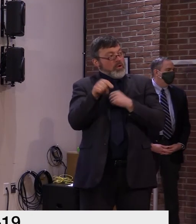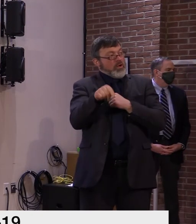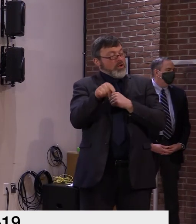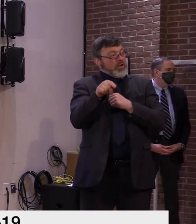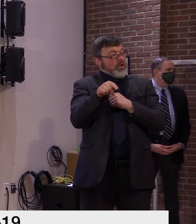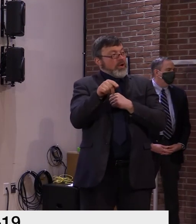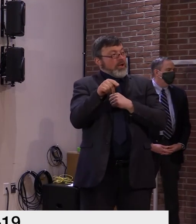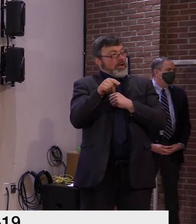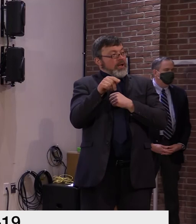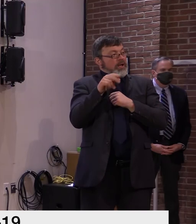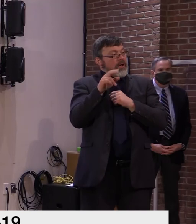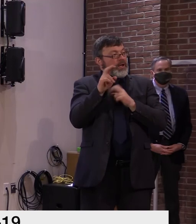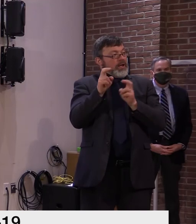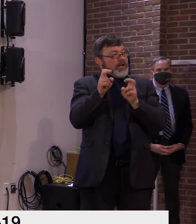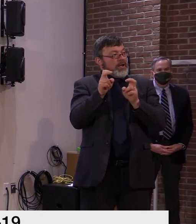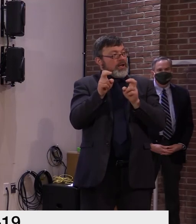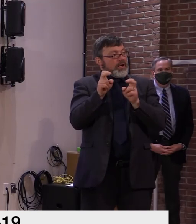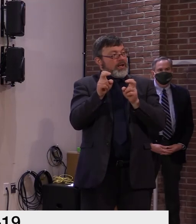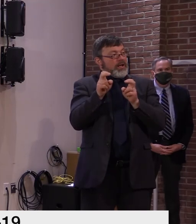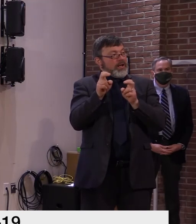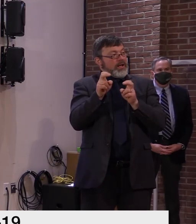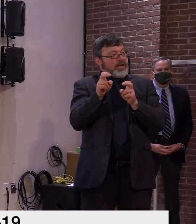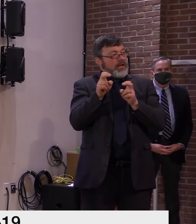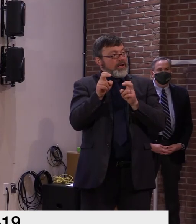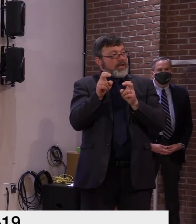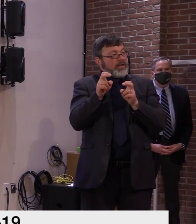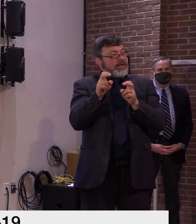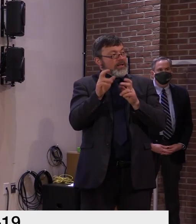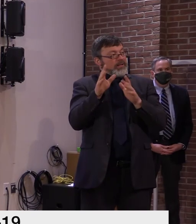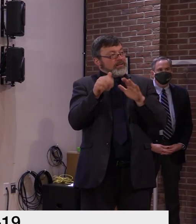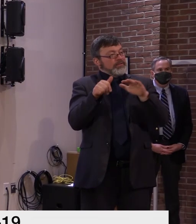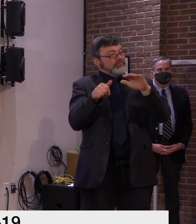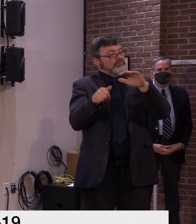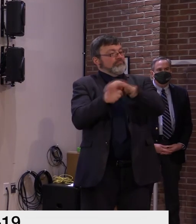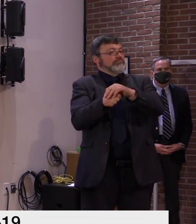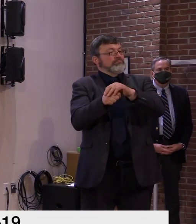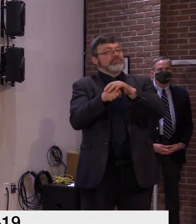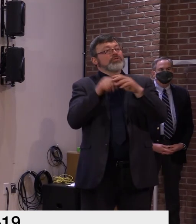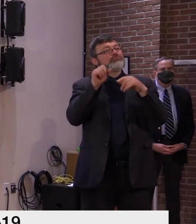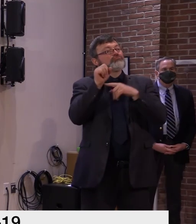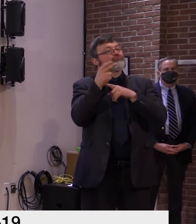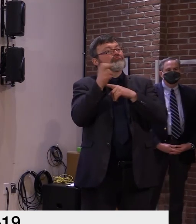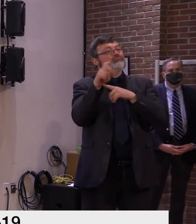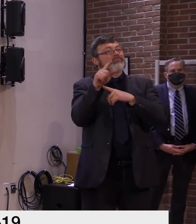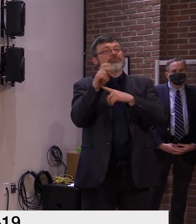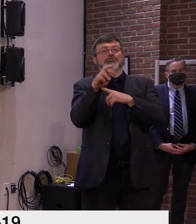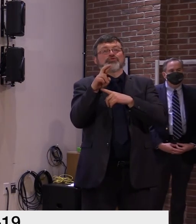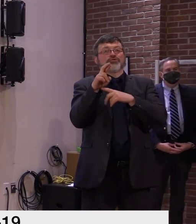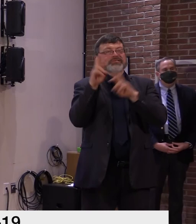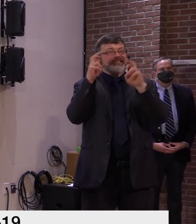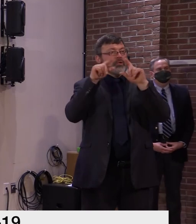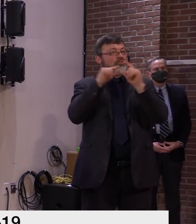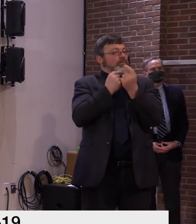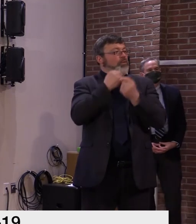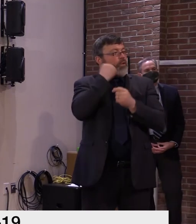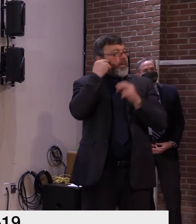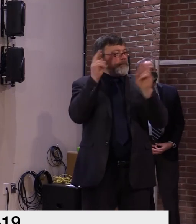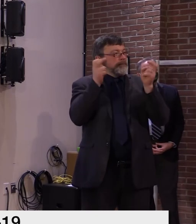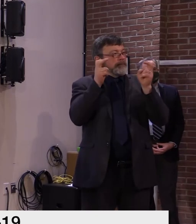won't eliminate the hotel motel program, but to bring it down to a more local level where it can be